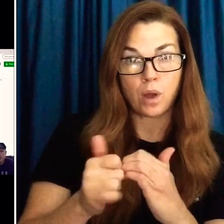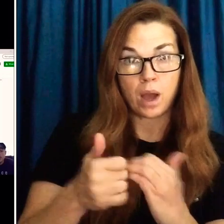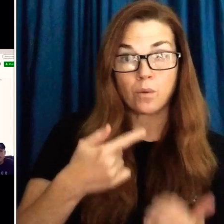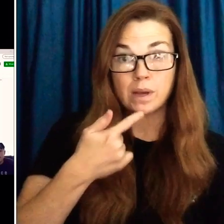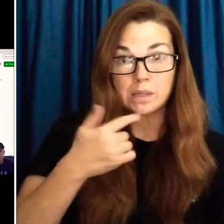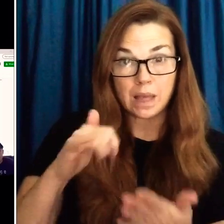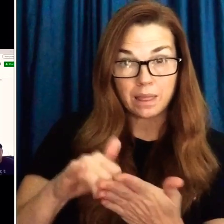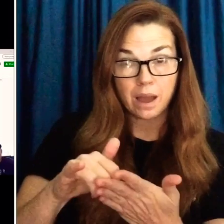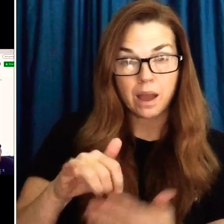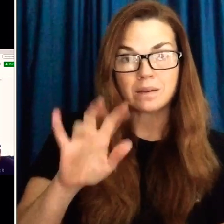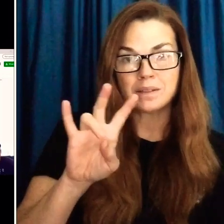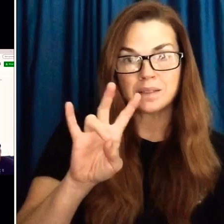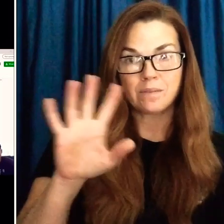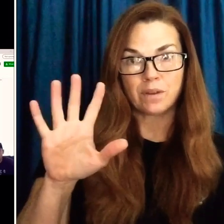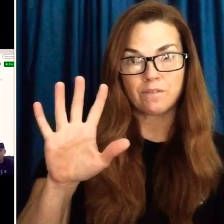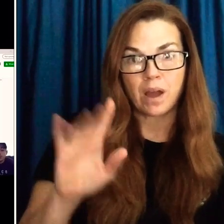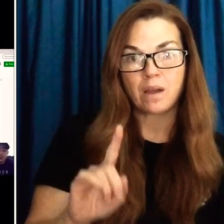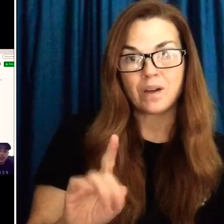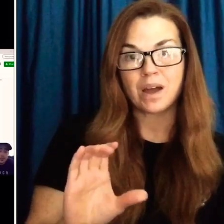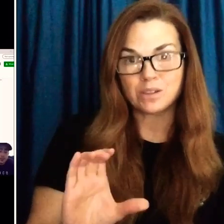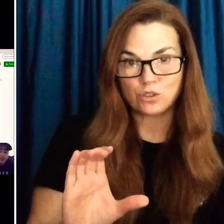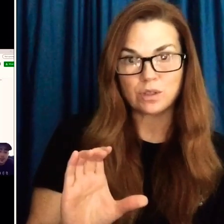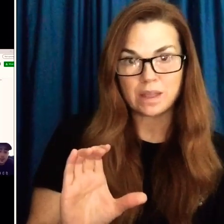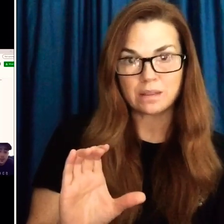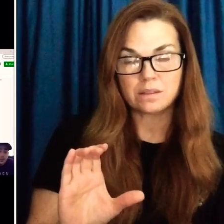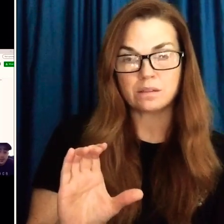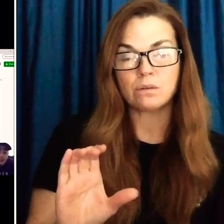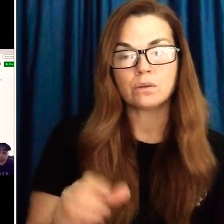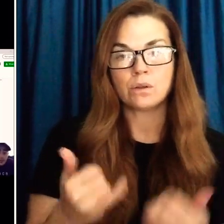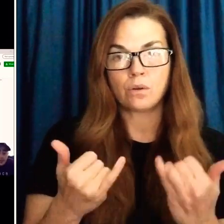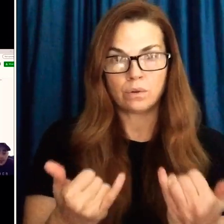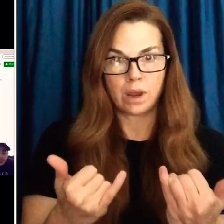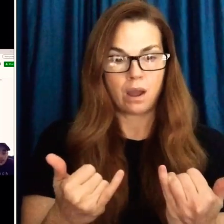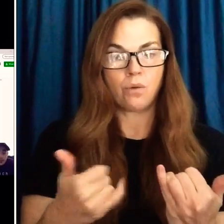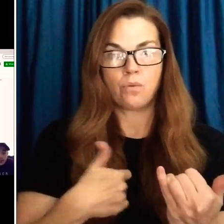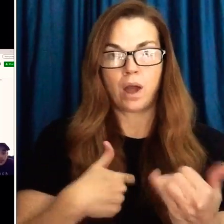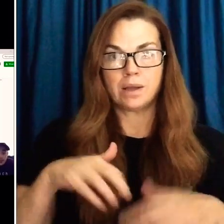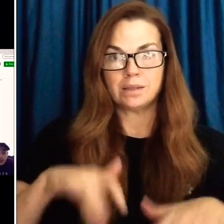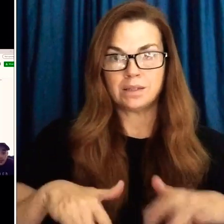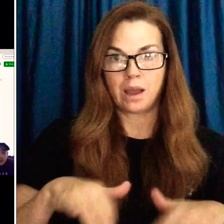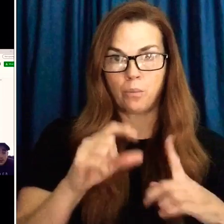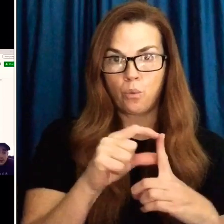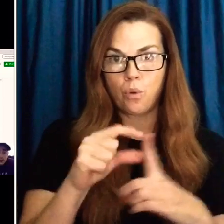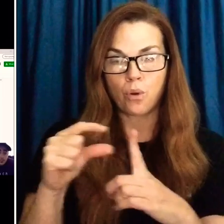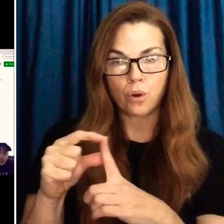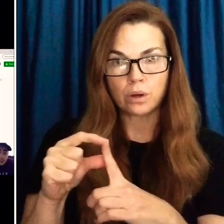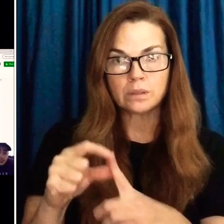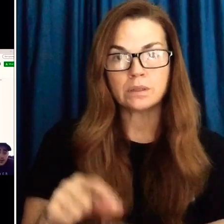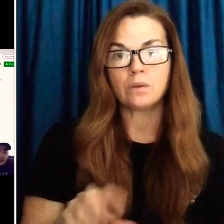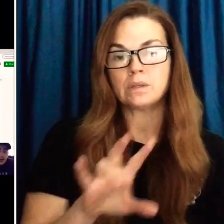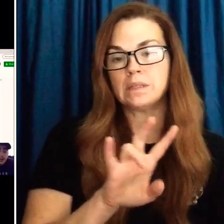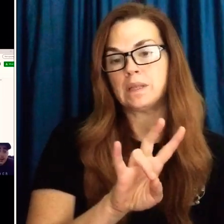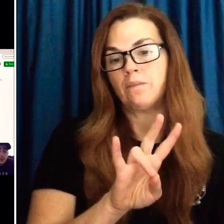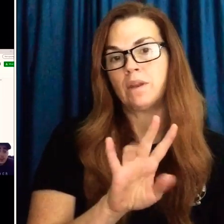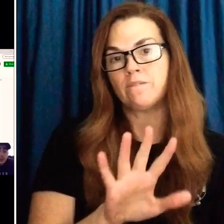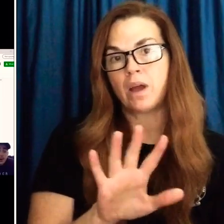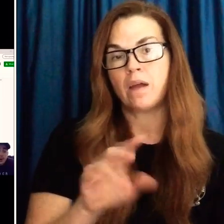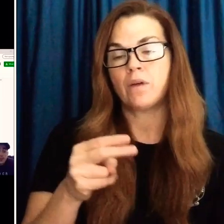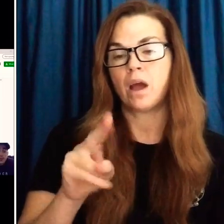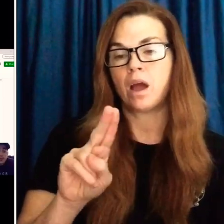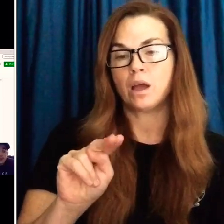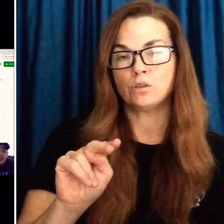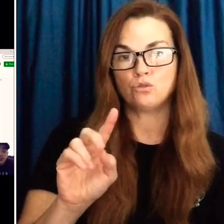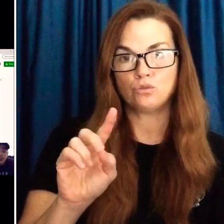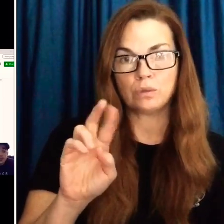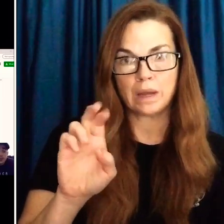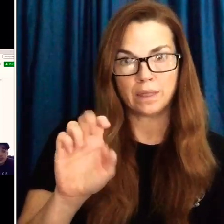hundredths. So I'm going to put that description there. And so I have 75 hundredths. And now when I'm looking, I